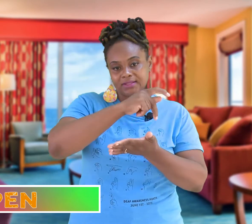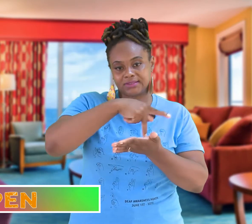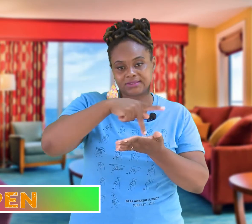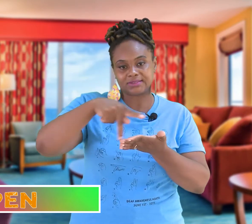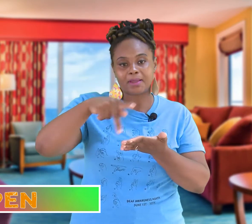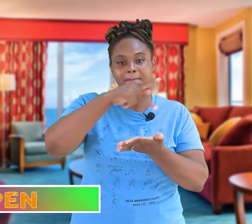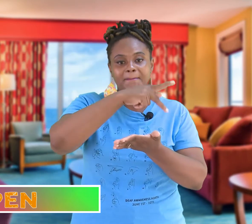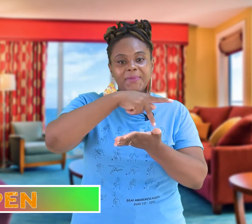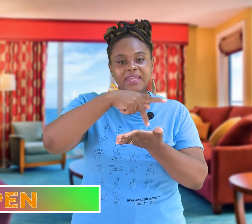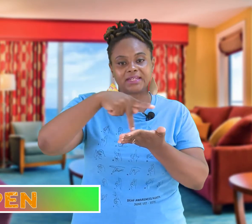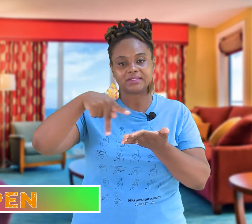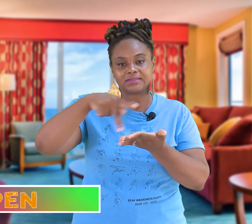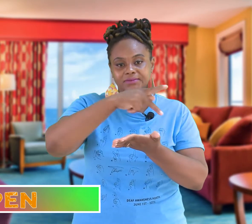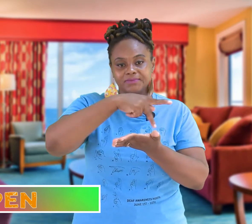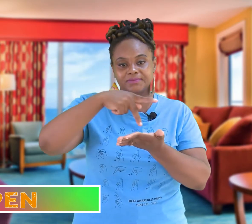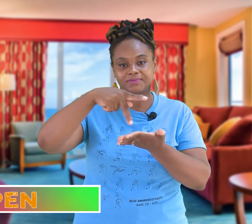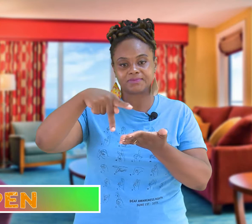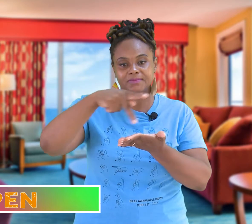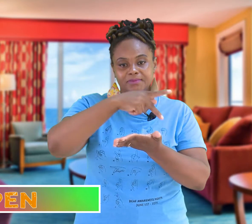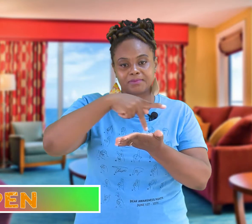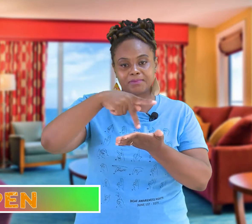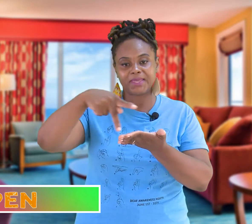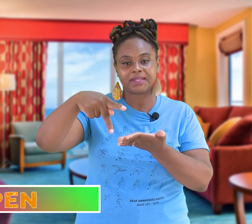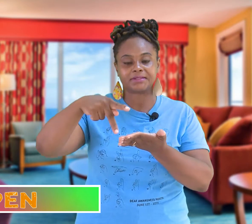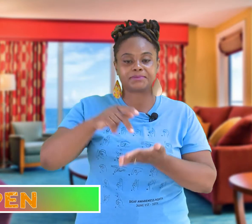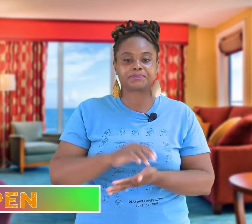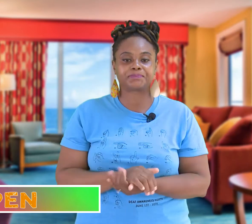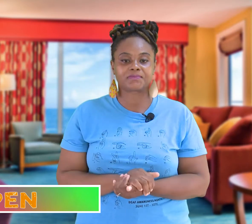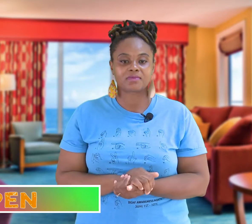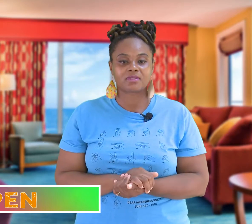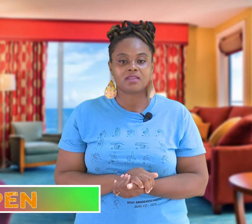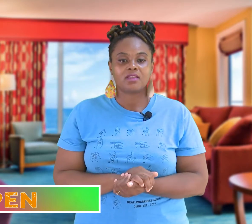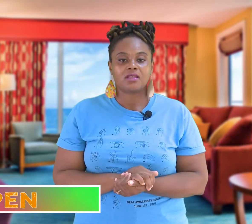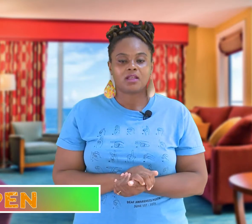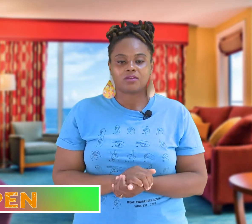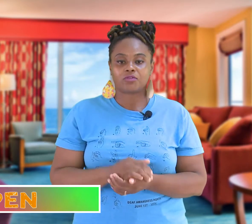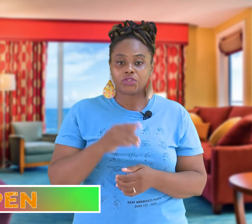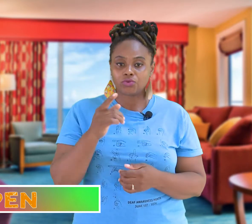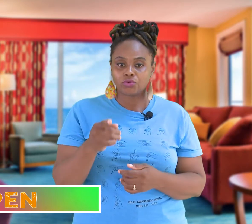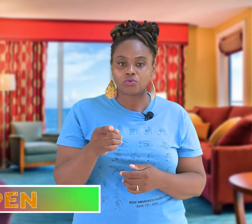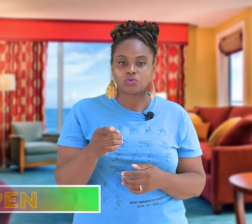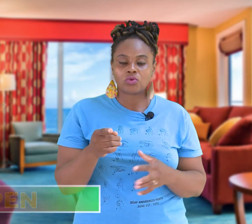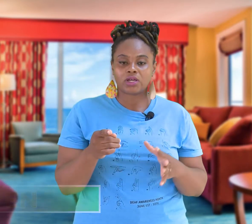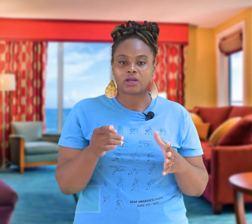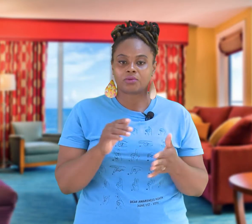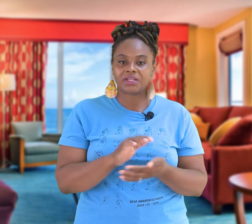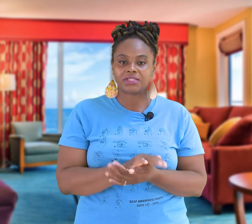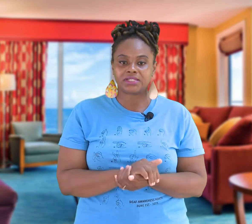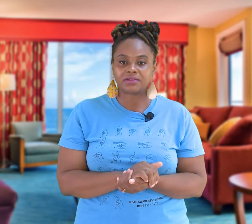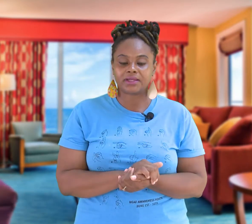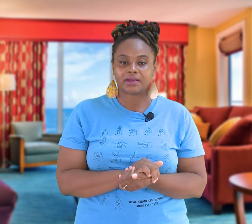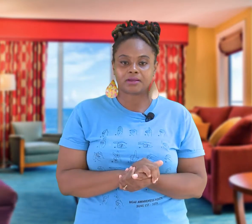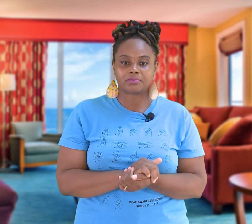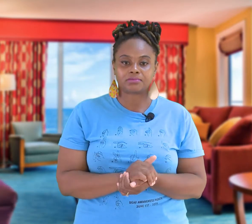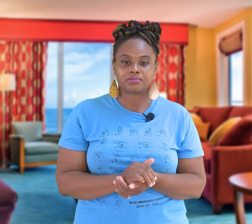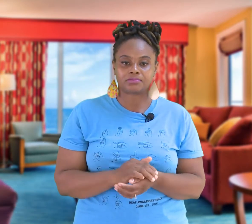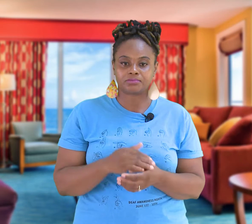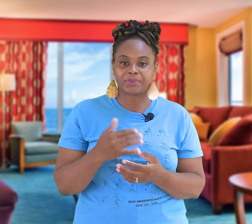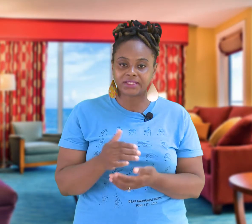pens. Pen. Pen. For you who already did